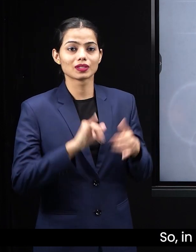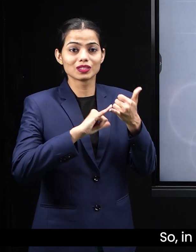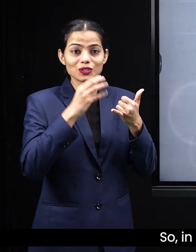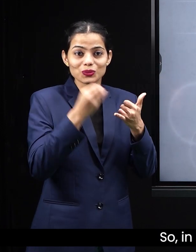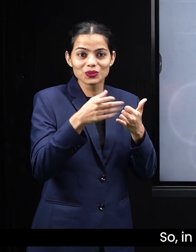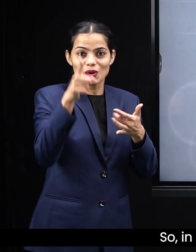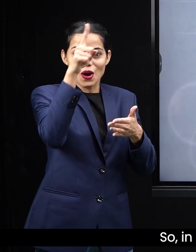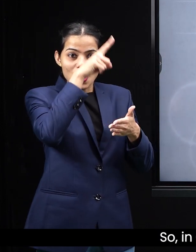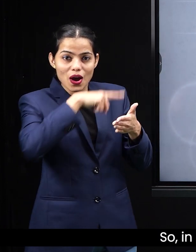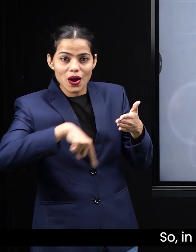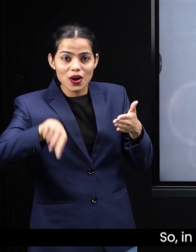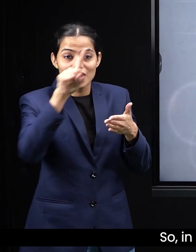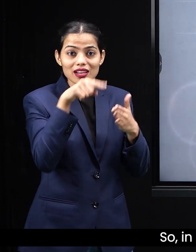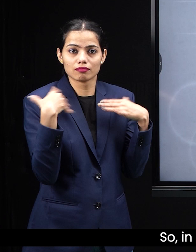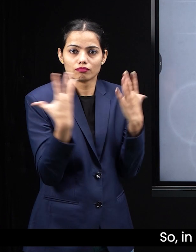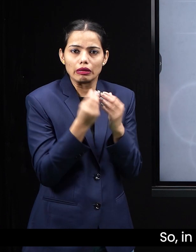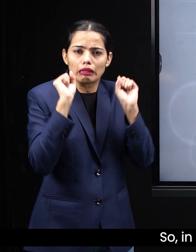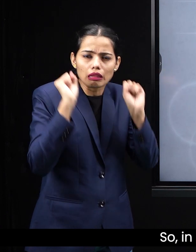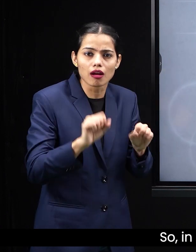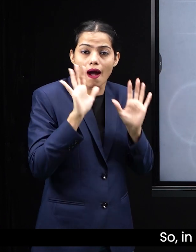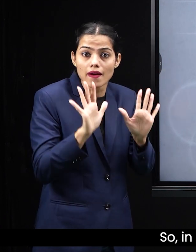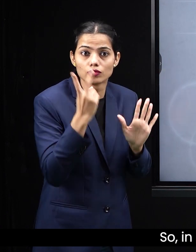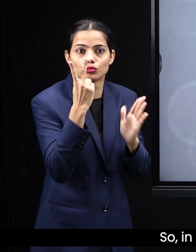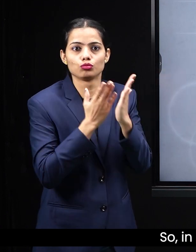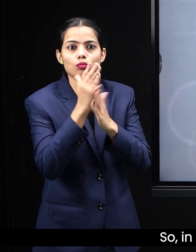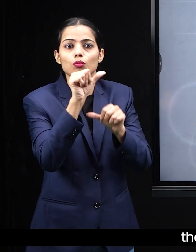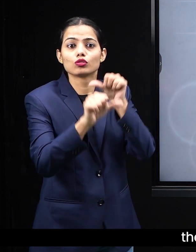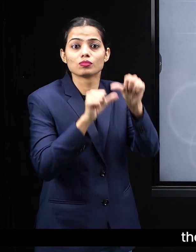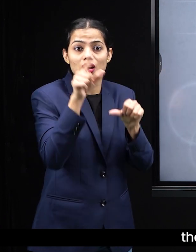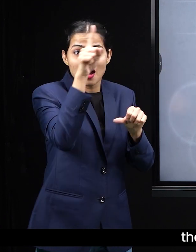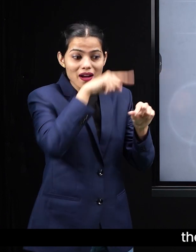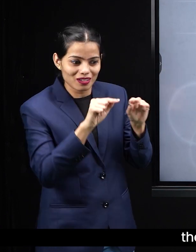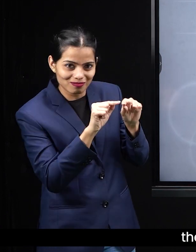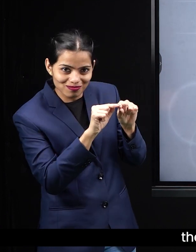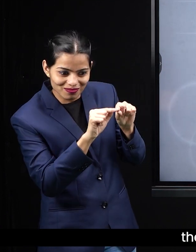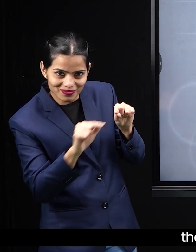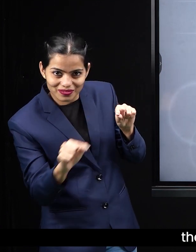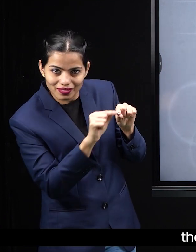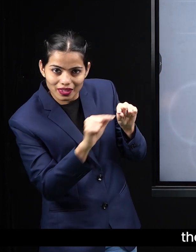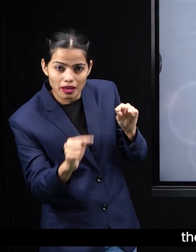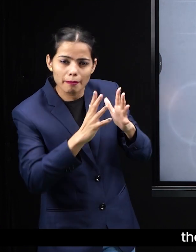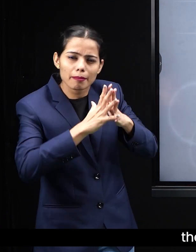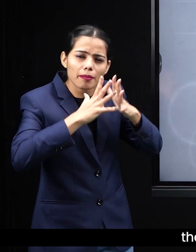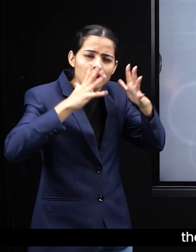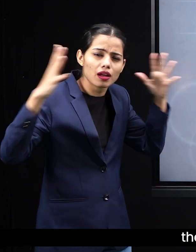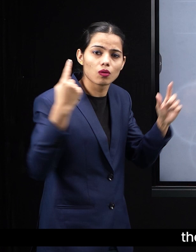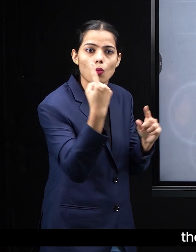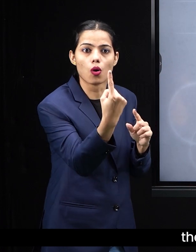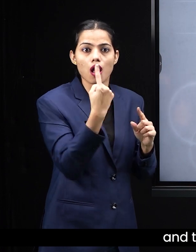So, in circle, we can have two possible arcs. The bigger one is known as major arc and